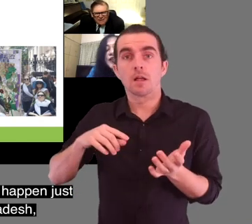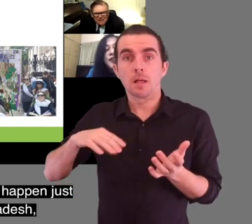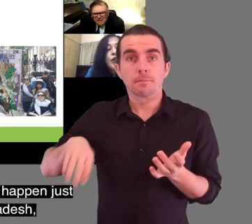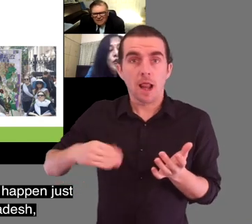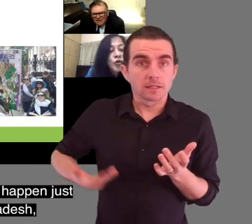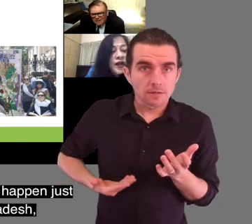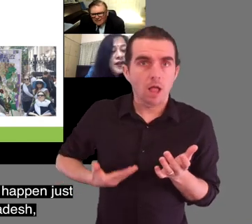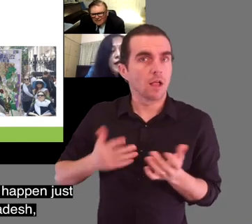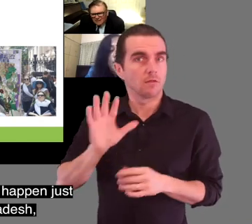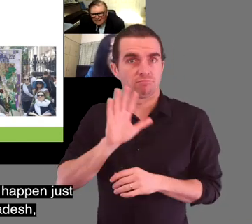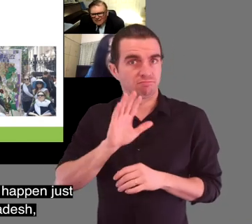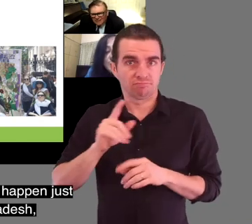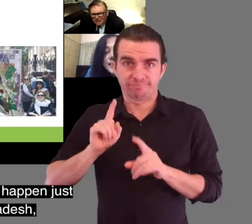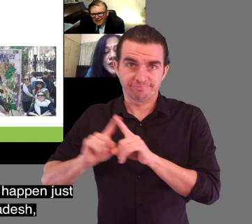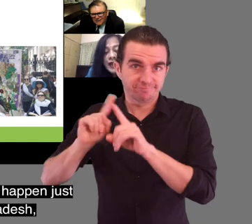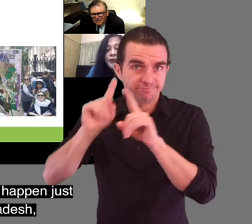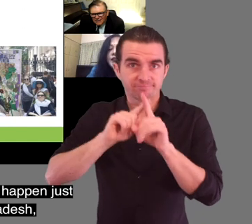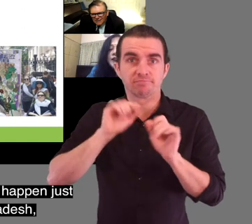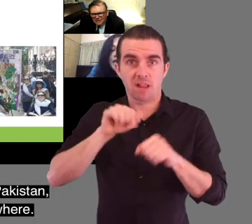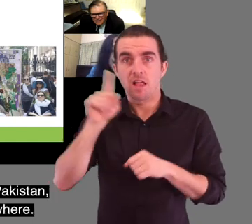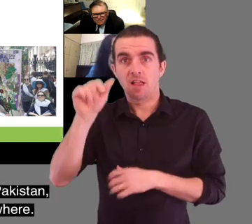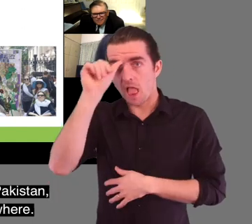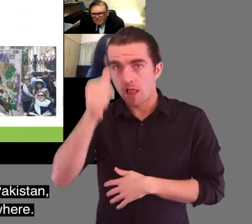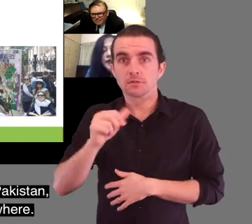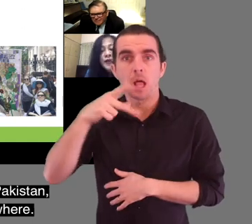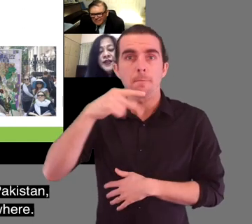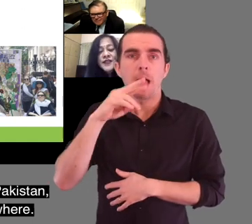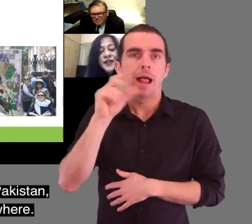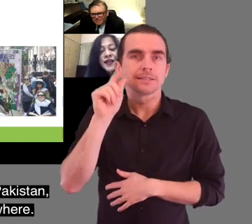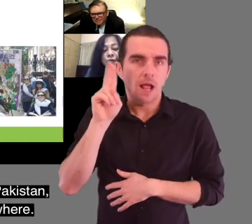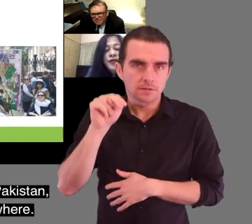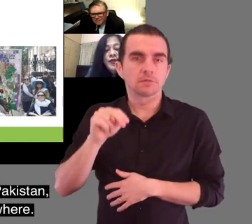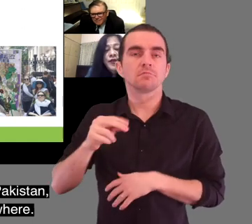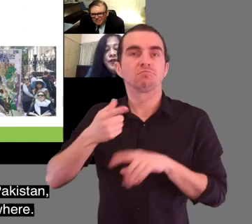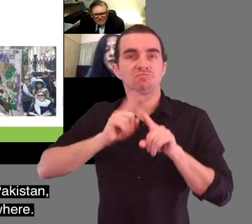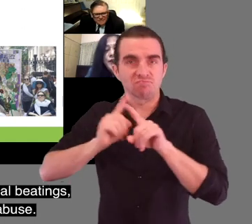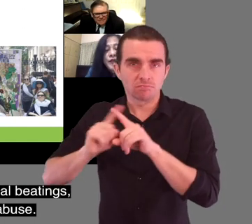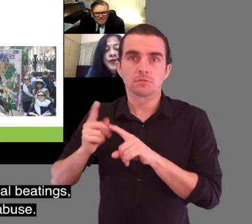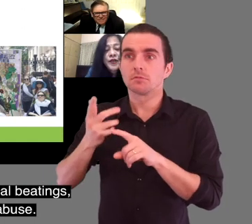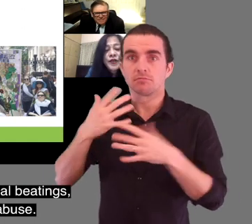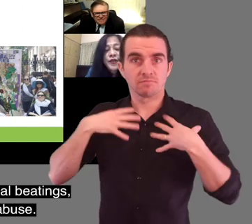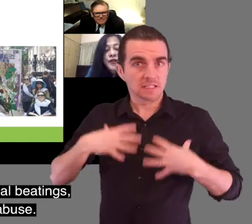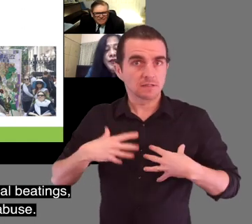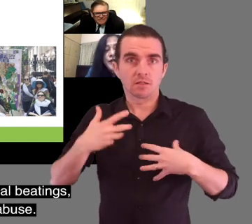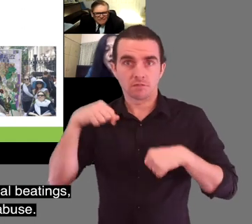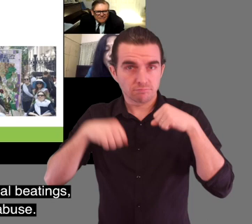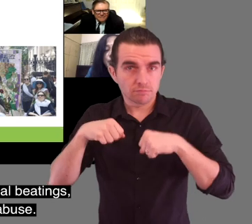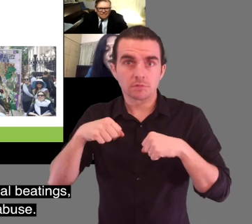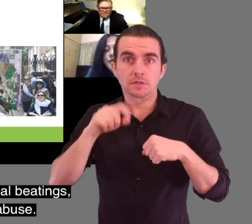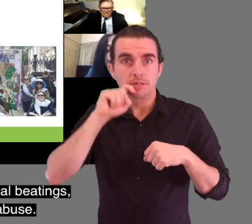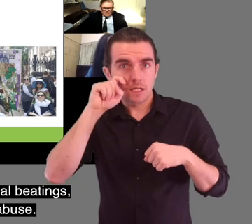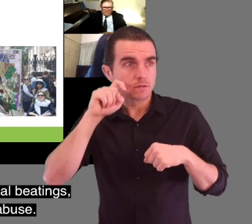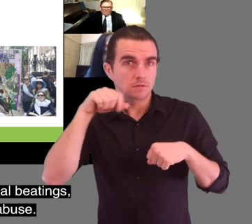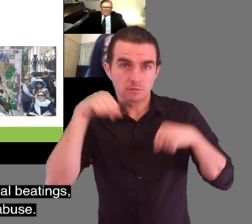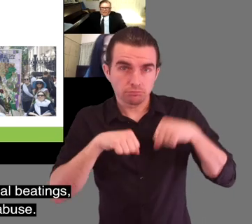just in Uganda or Bangladesh, happened in India, happened in Pakistan, happened everywhere. There are a lot of physical beatings, there are also